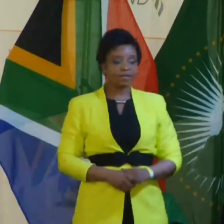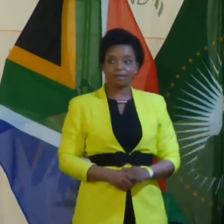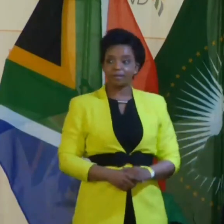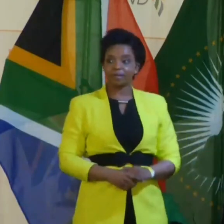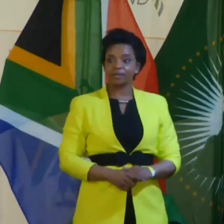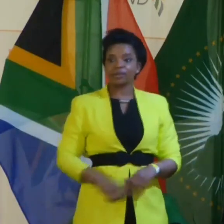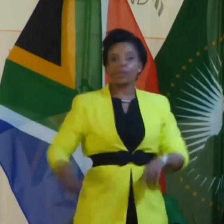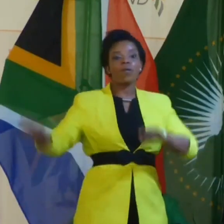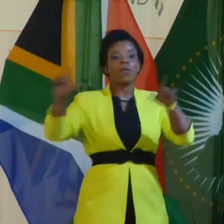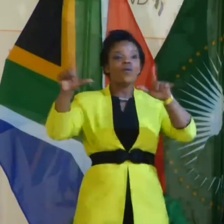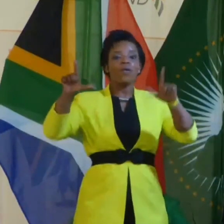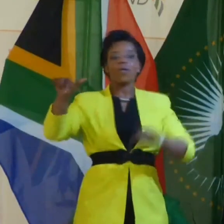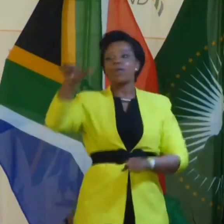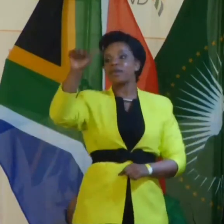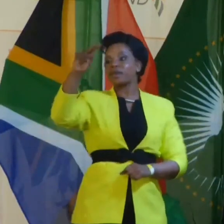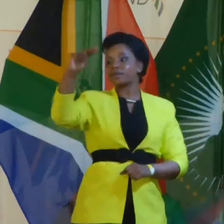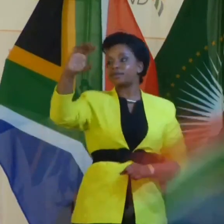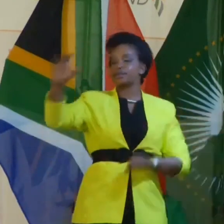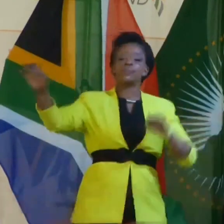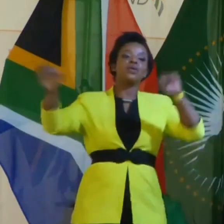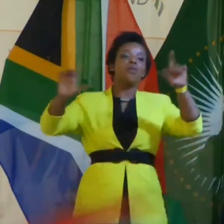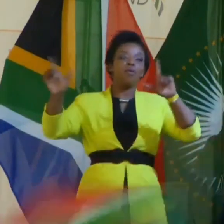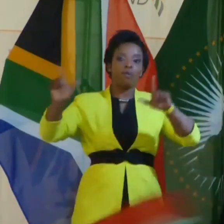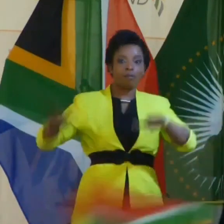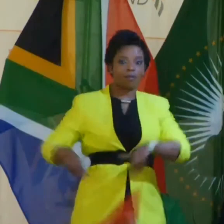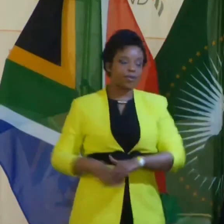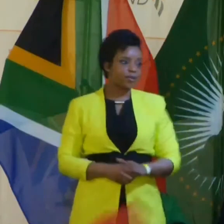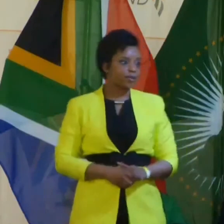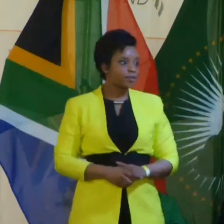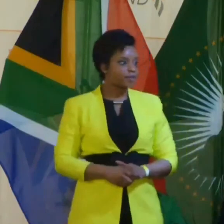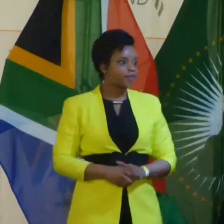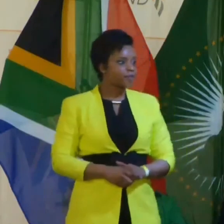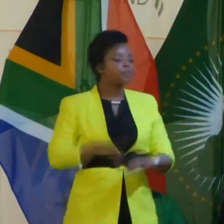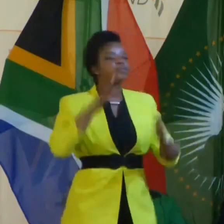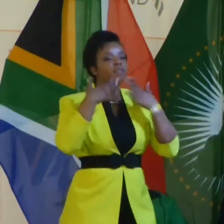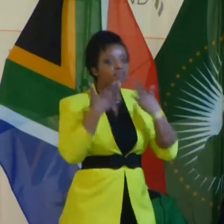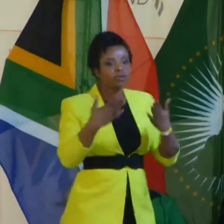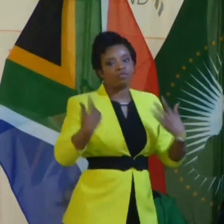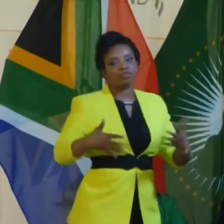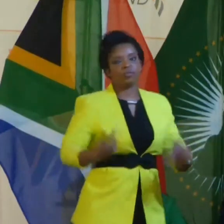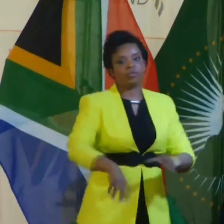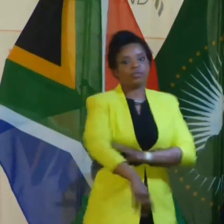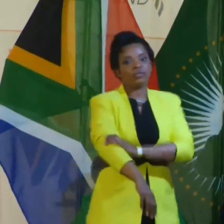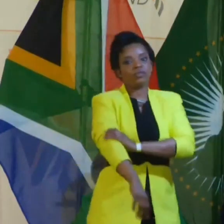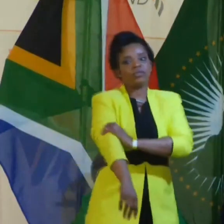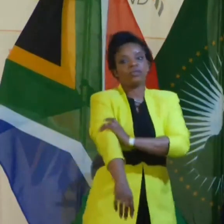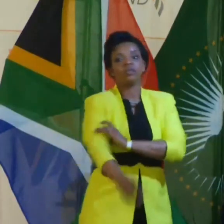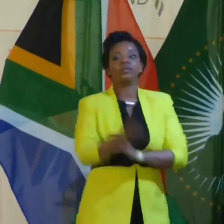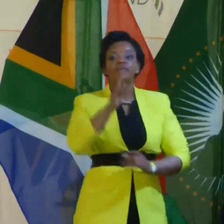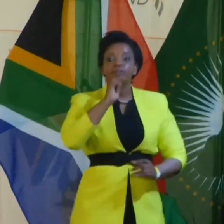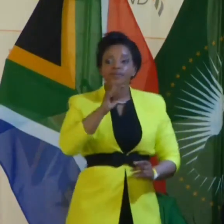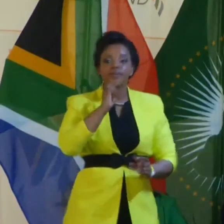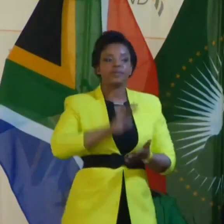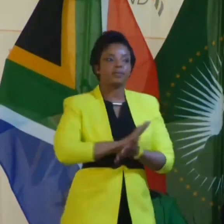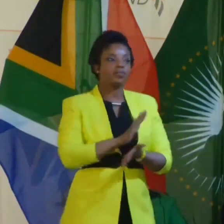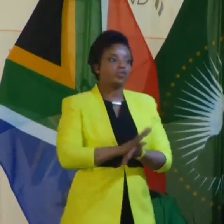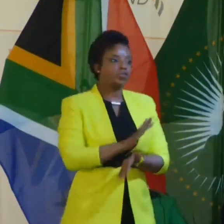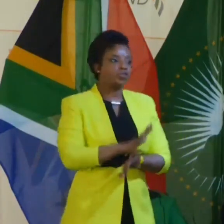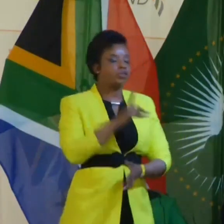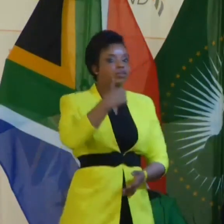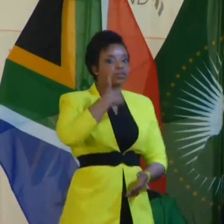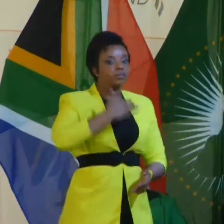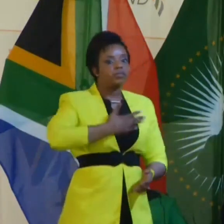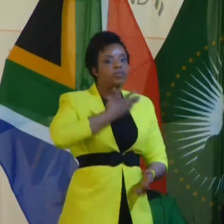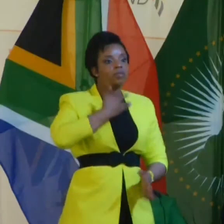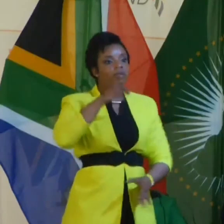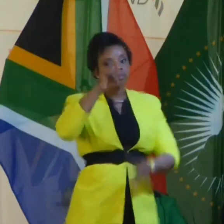oi, MMC, oi. Thank you so much, truly appreciate it. I want to